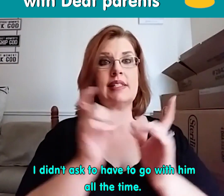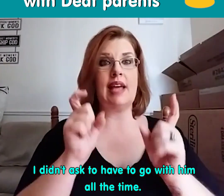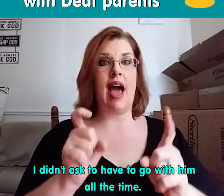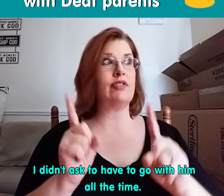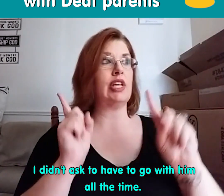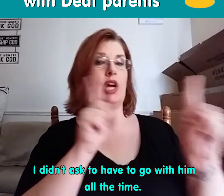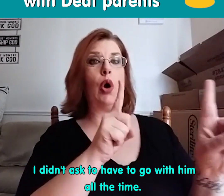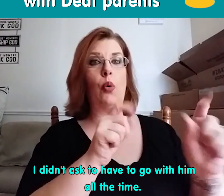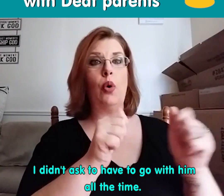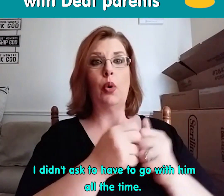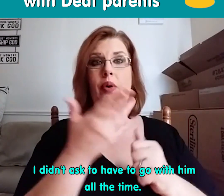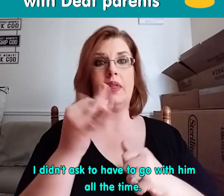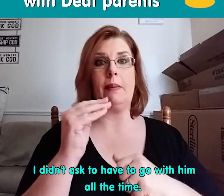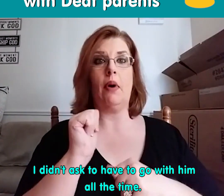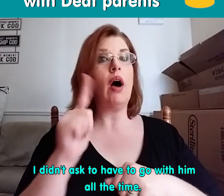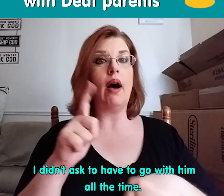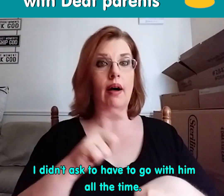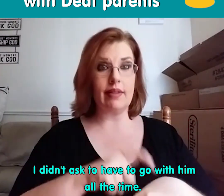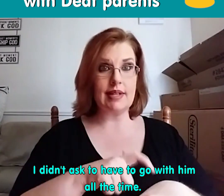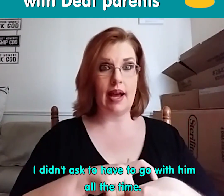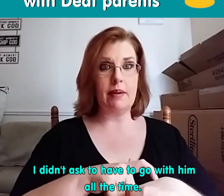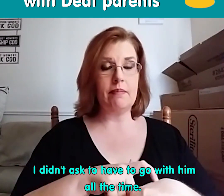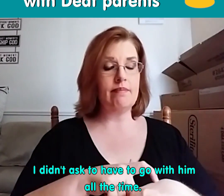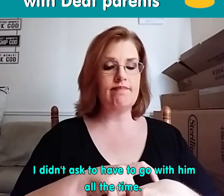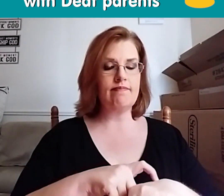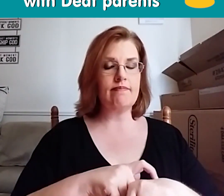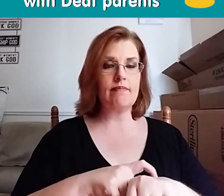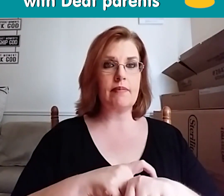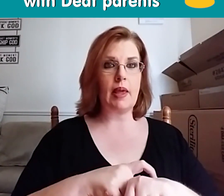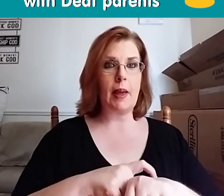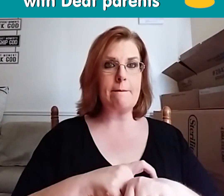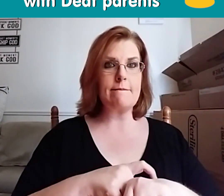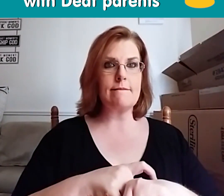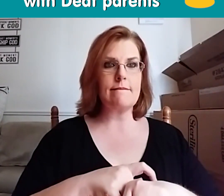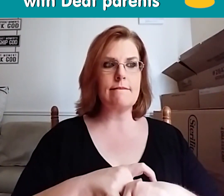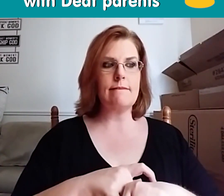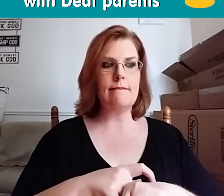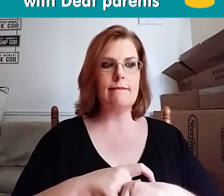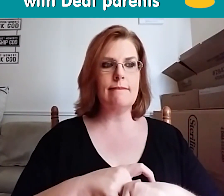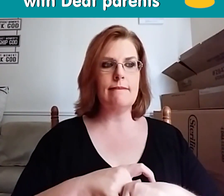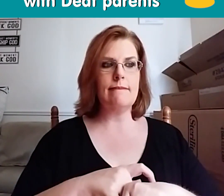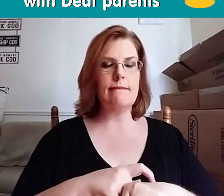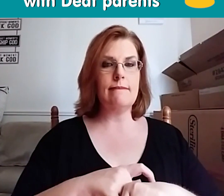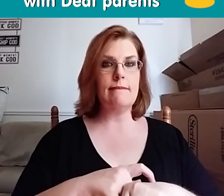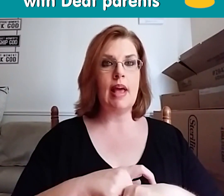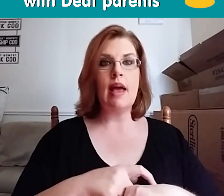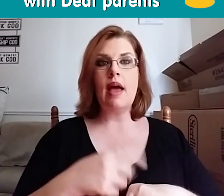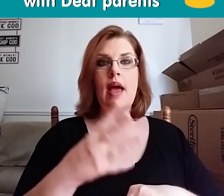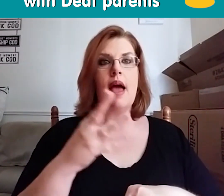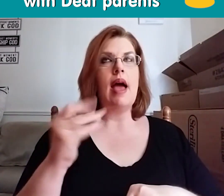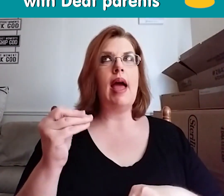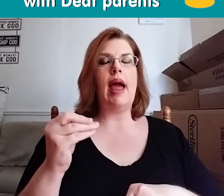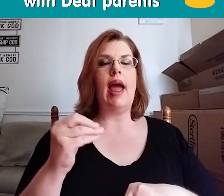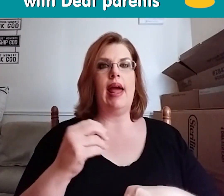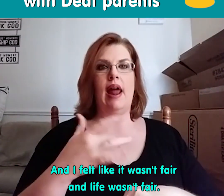Dad had a tumor in his intestines, and it exploded, and there was nothing they could do.